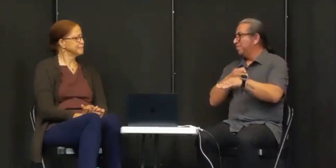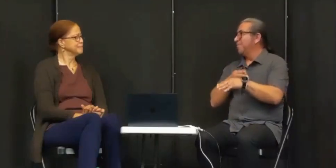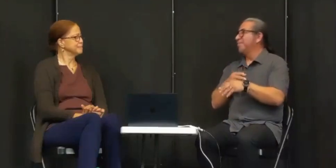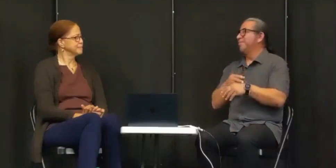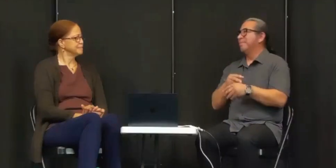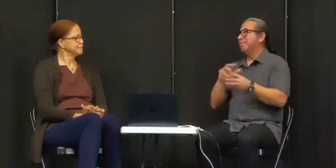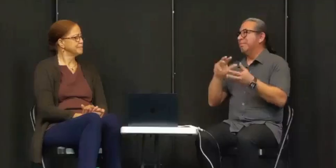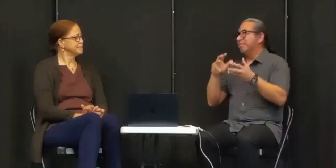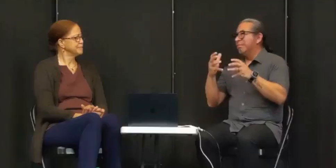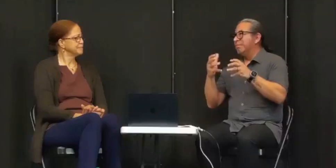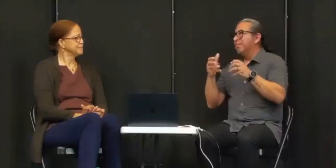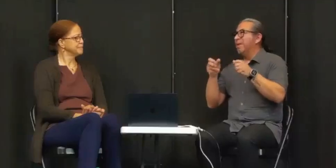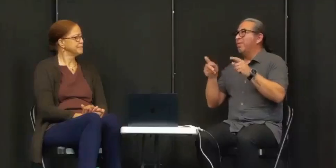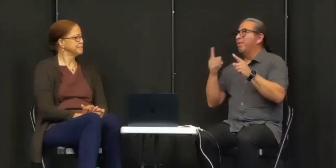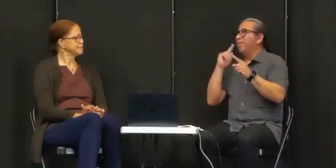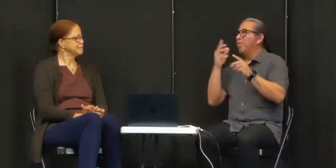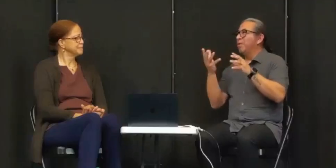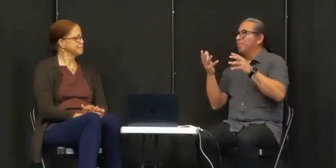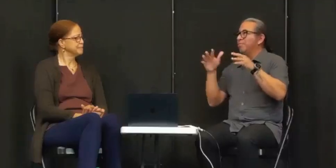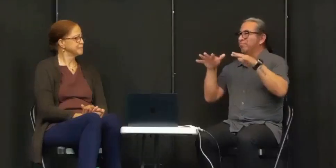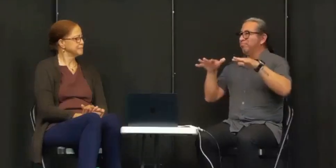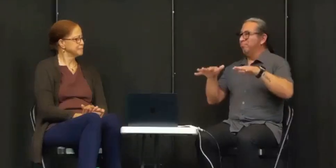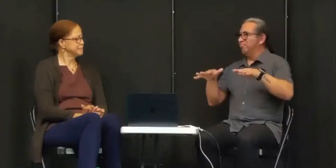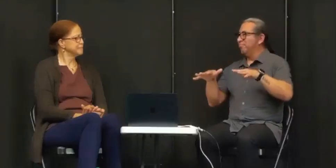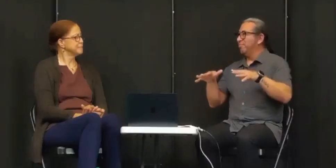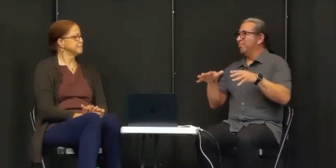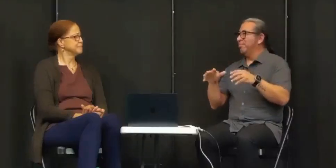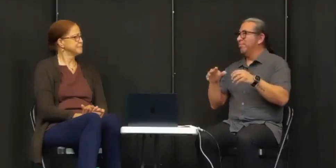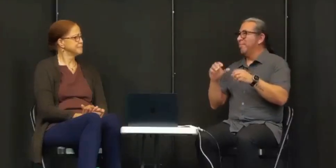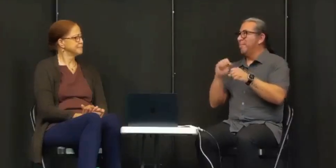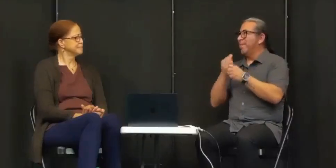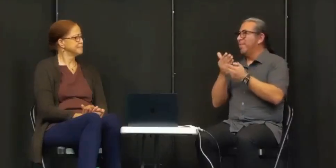conflict is an opportunity to grow and improve,